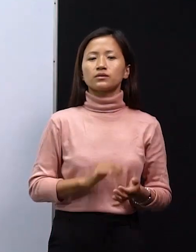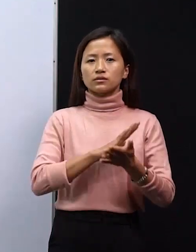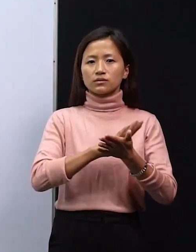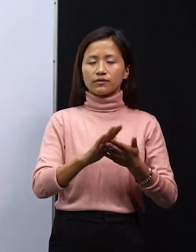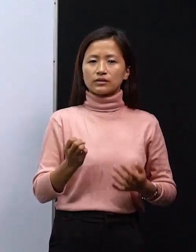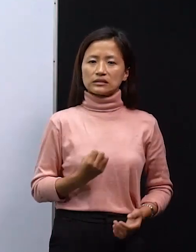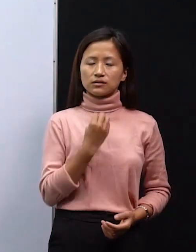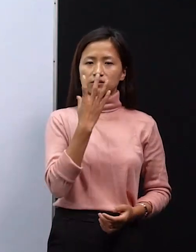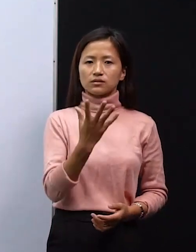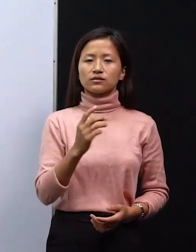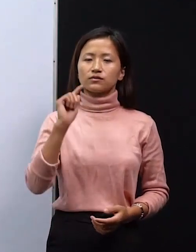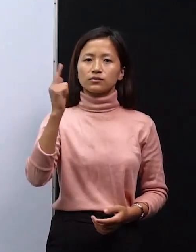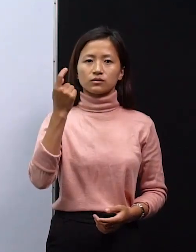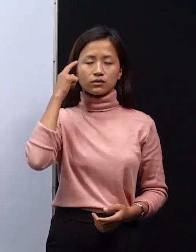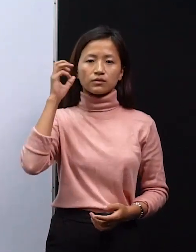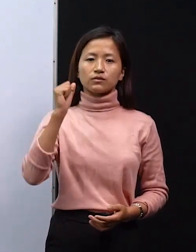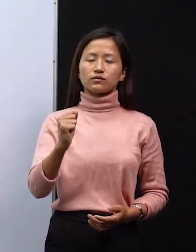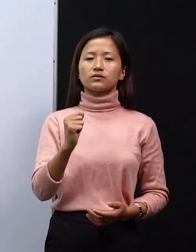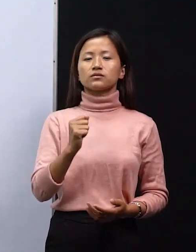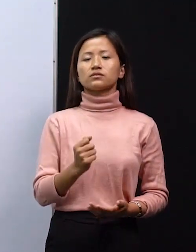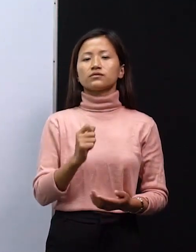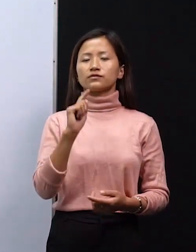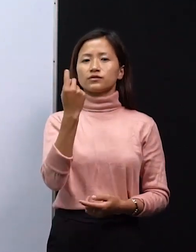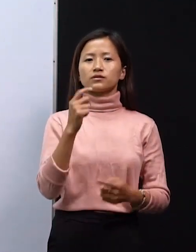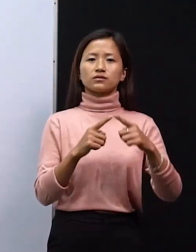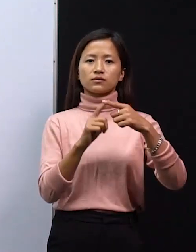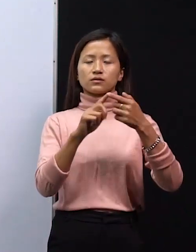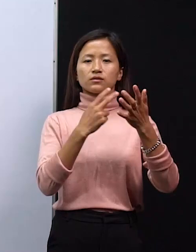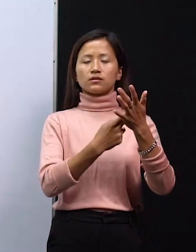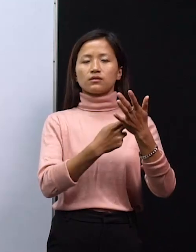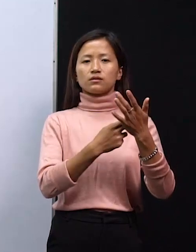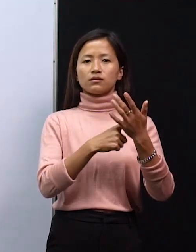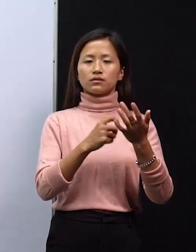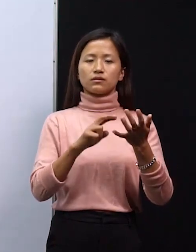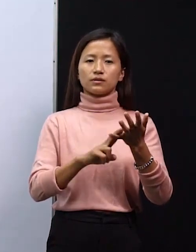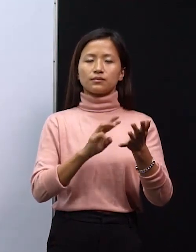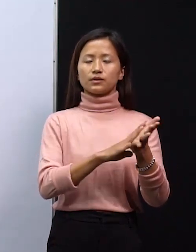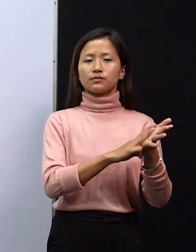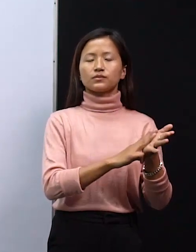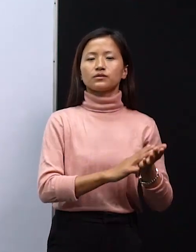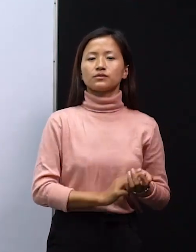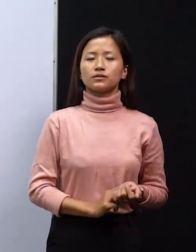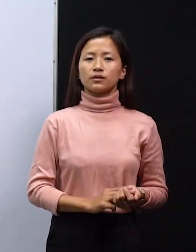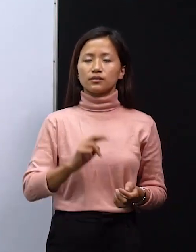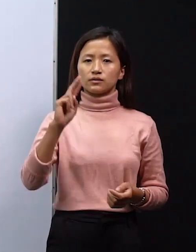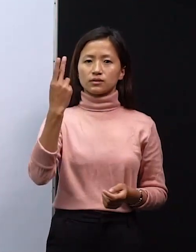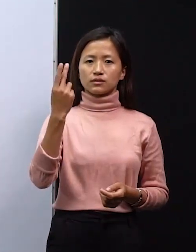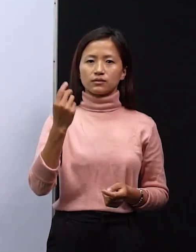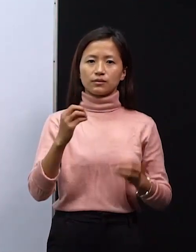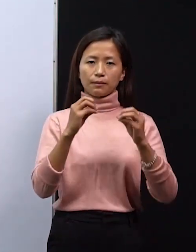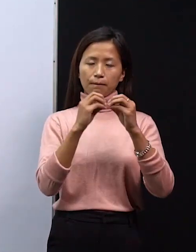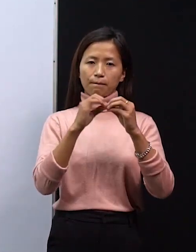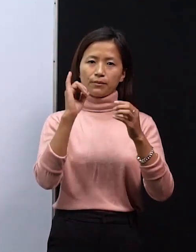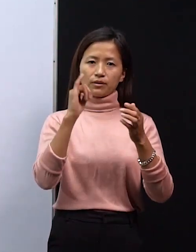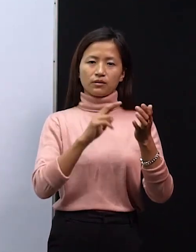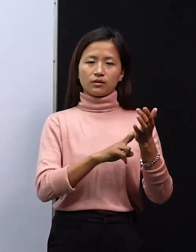First, always remember to multiply the first term with the binomial, the second term with the binomial